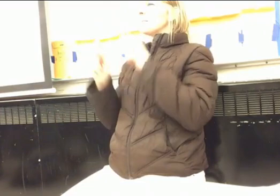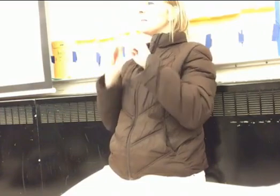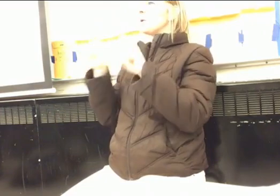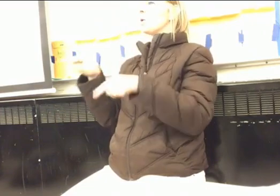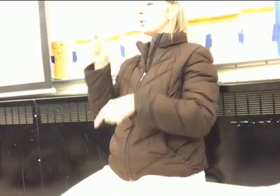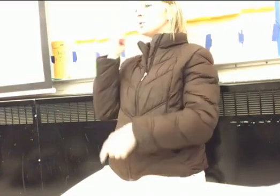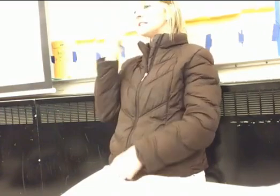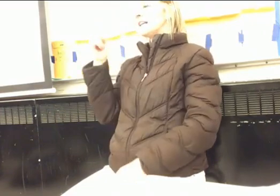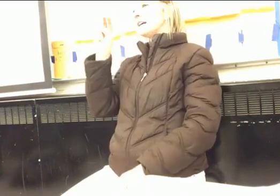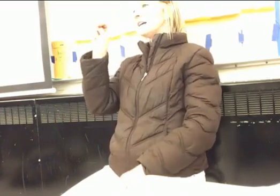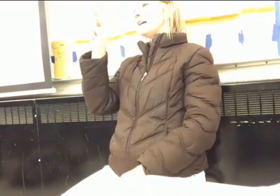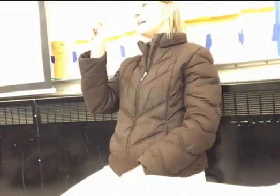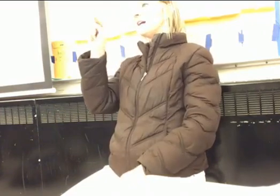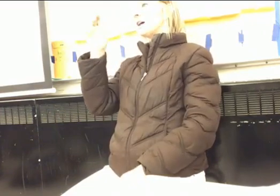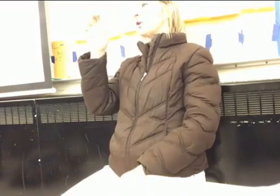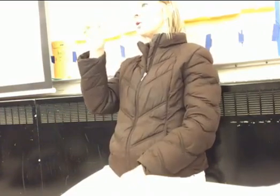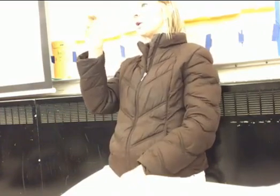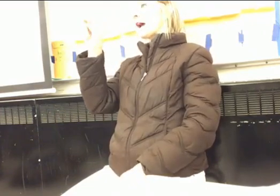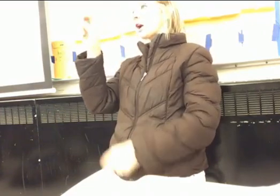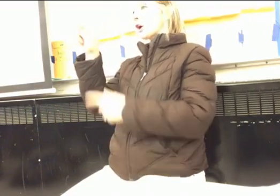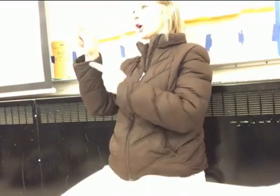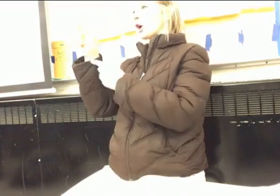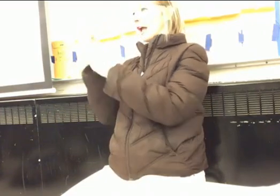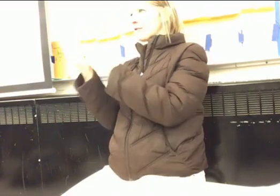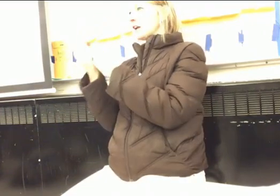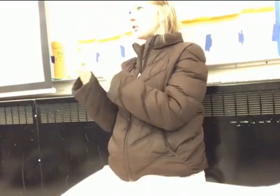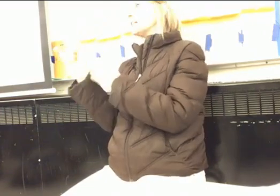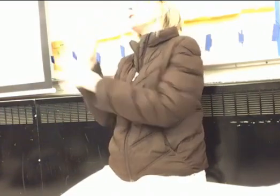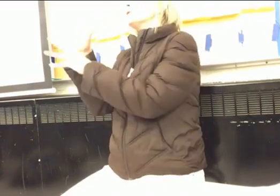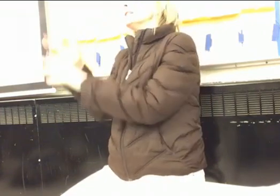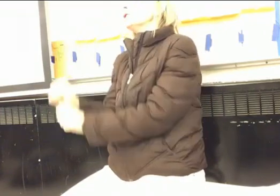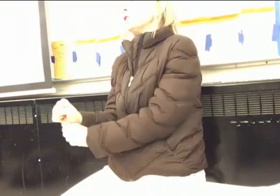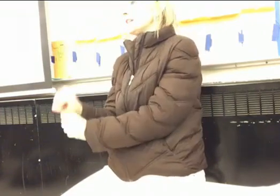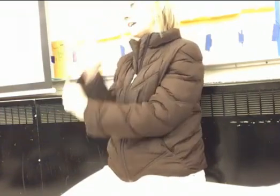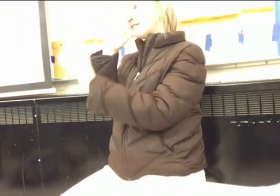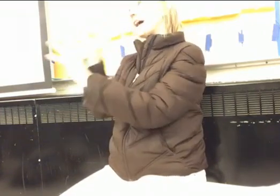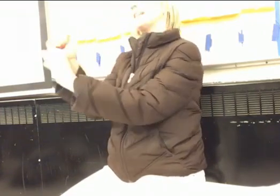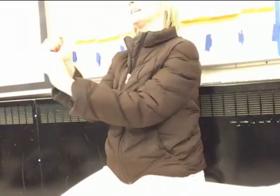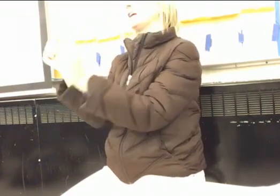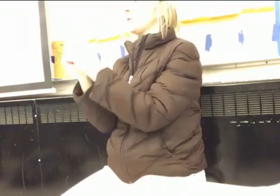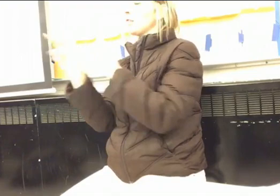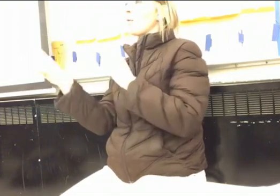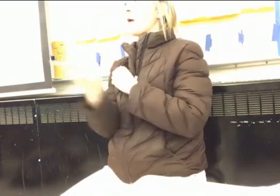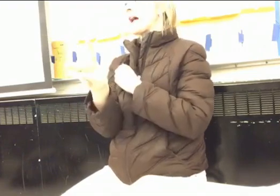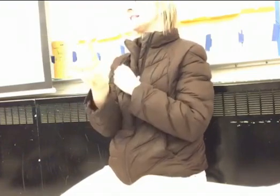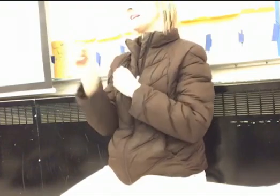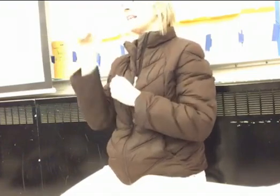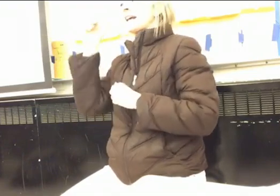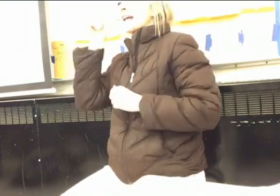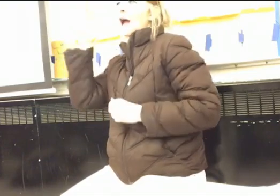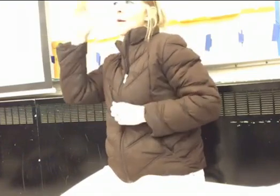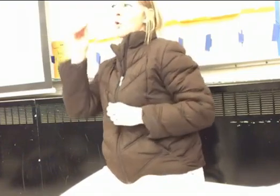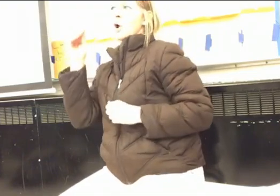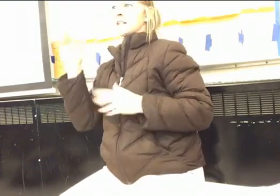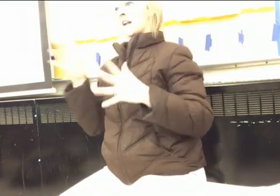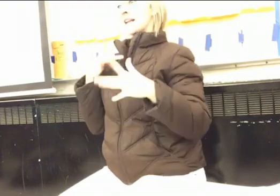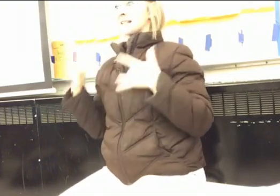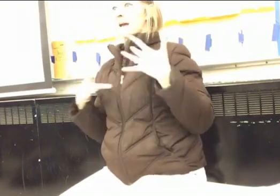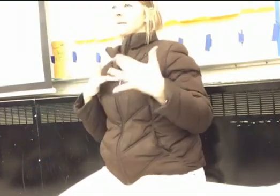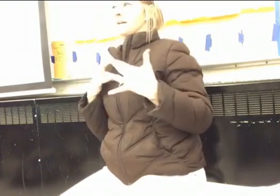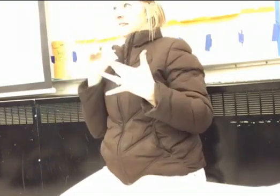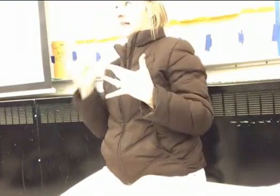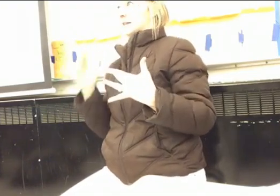single year. It's something that's like tradition. And it was this fascination with the Old West and these cowboys and just this